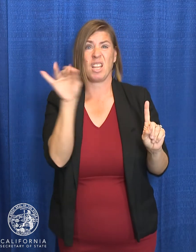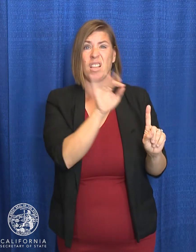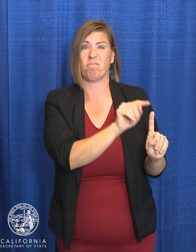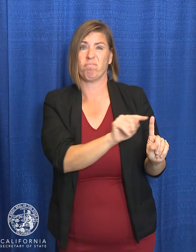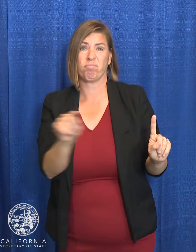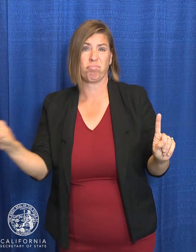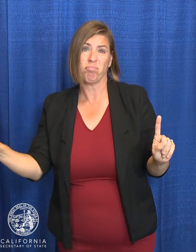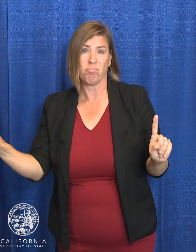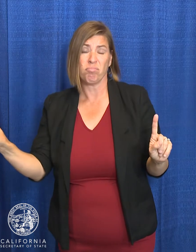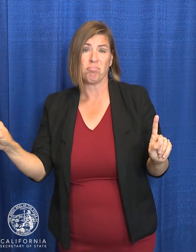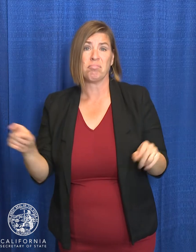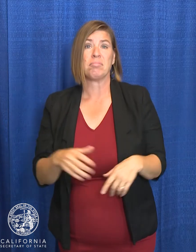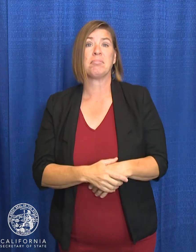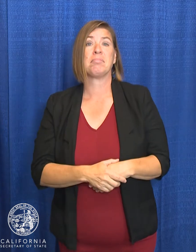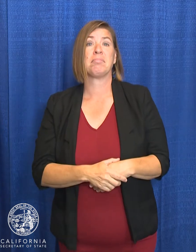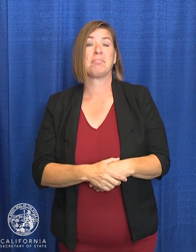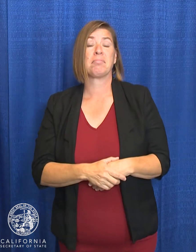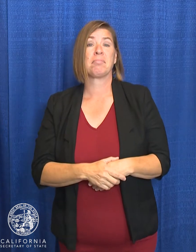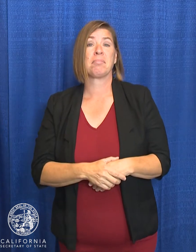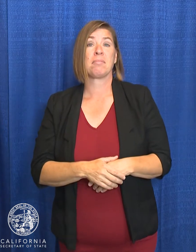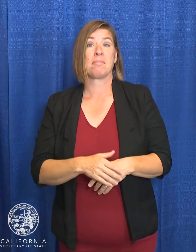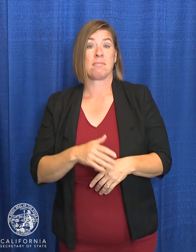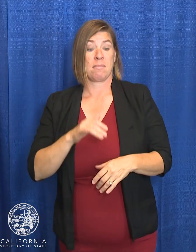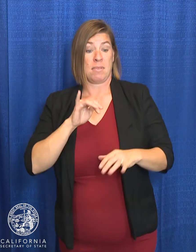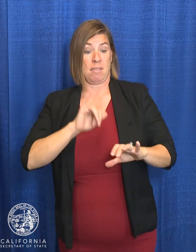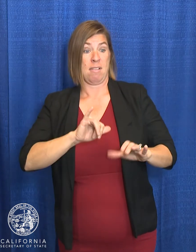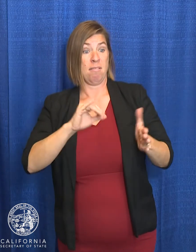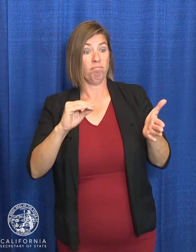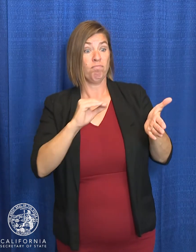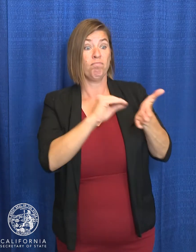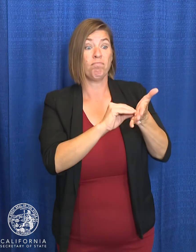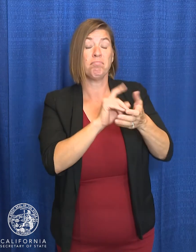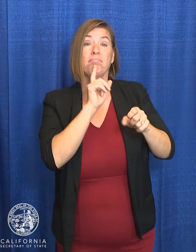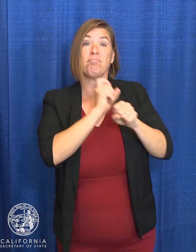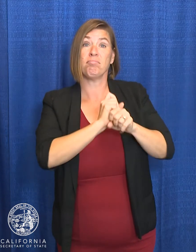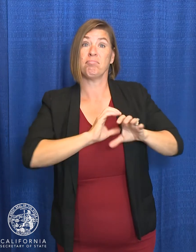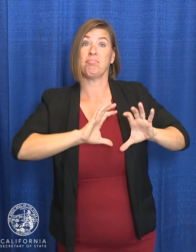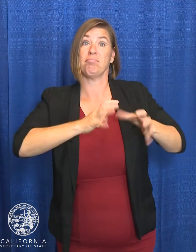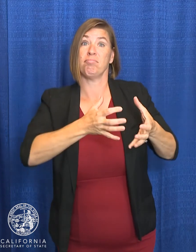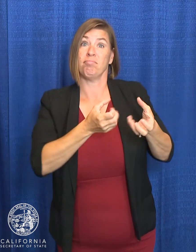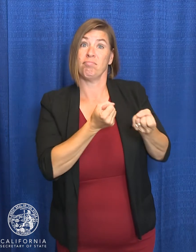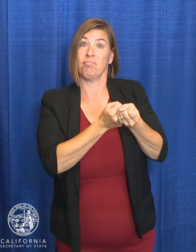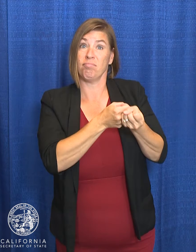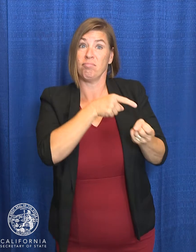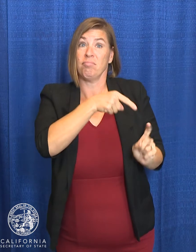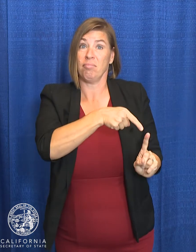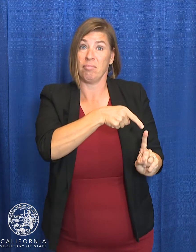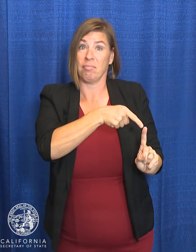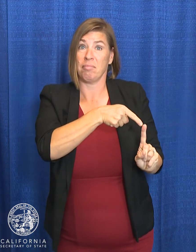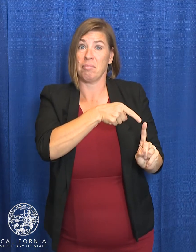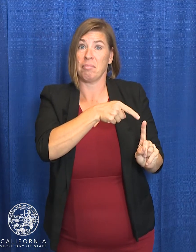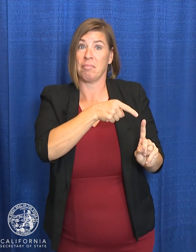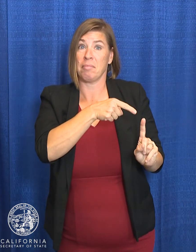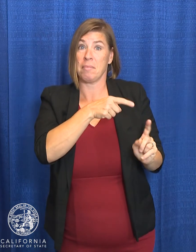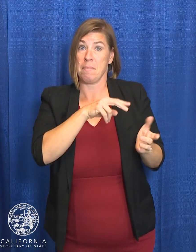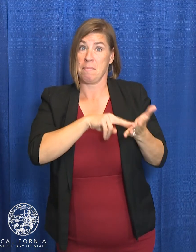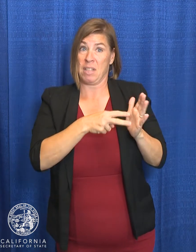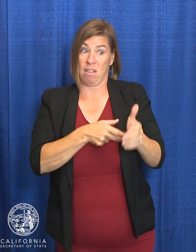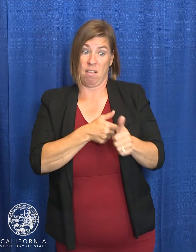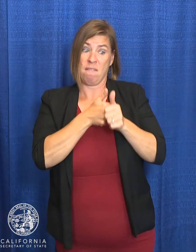candidate. The party preference, if any, designated by a replacement candidate is selected by